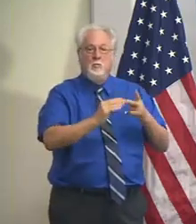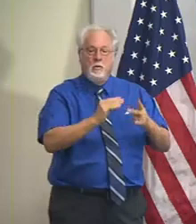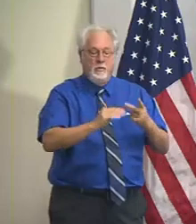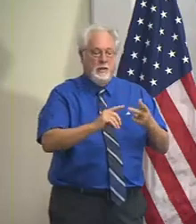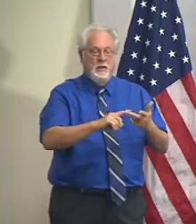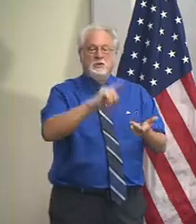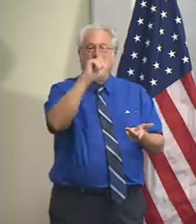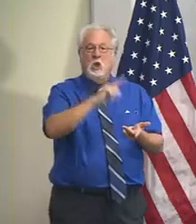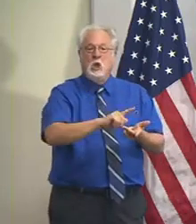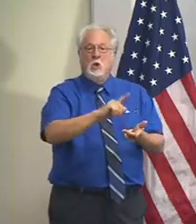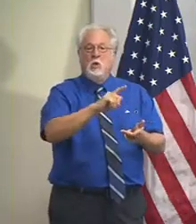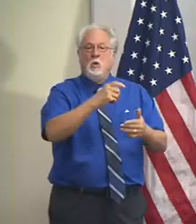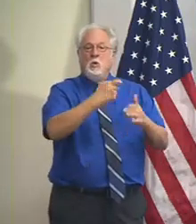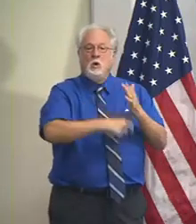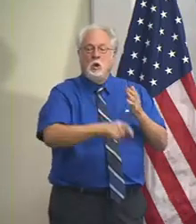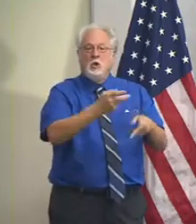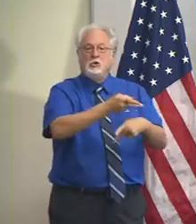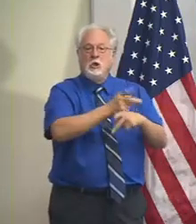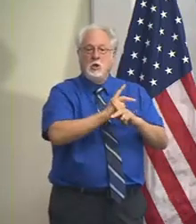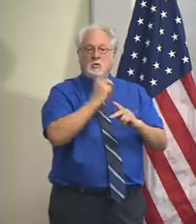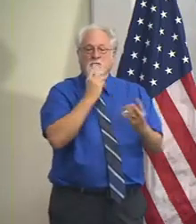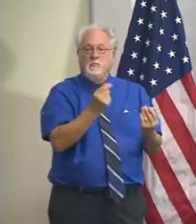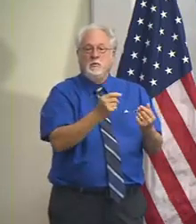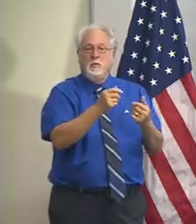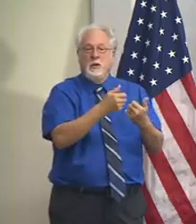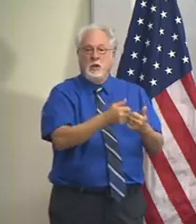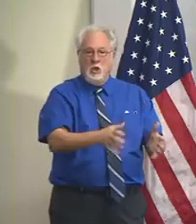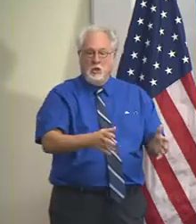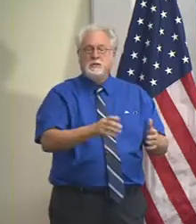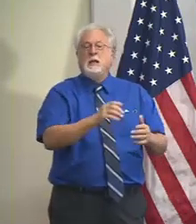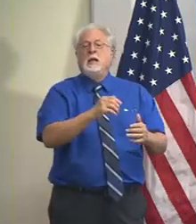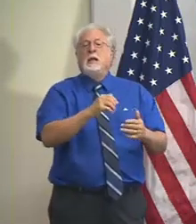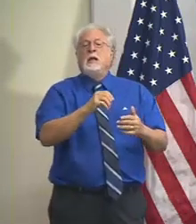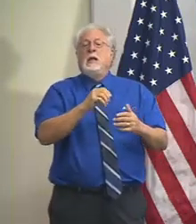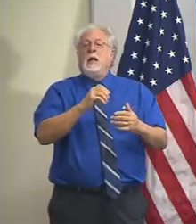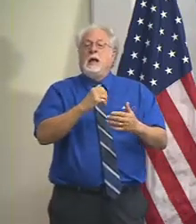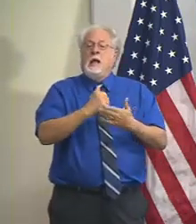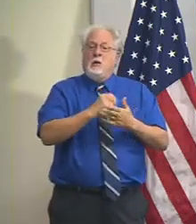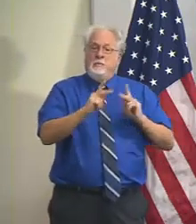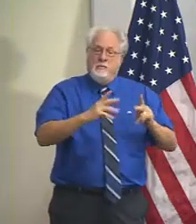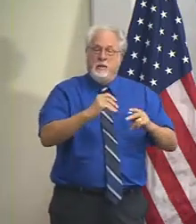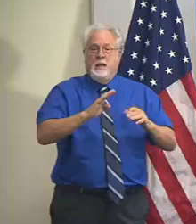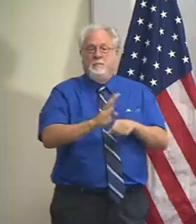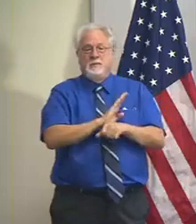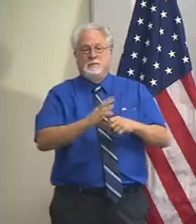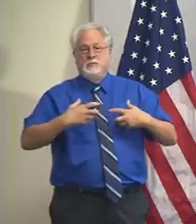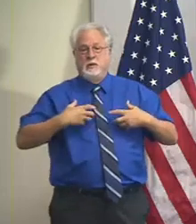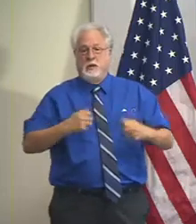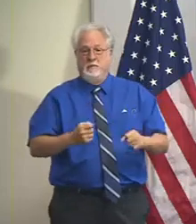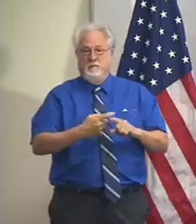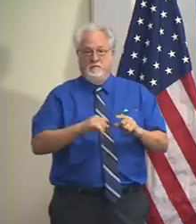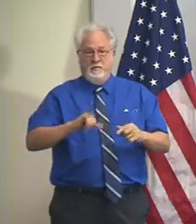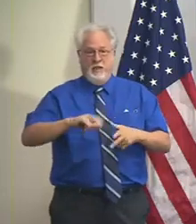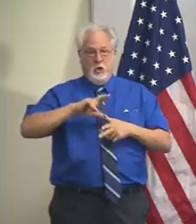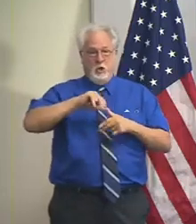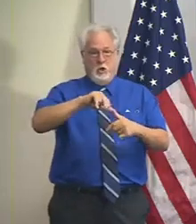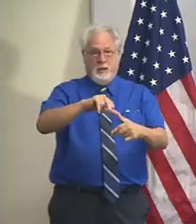loans for uninsured property loss, and other programs to help people and businesses recover from Hurricane